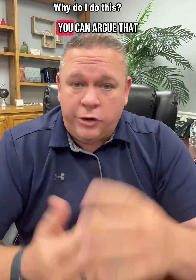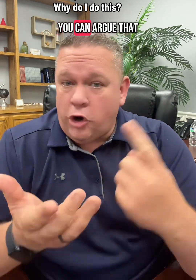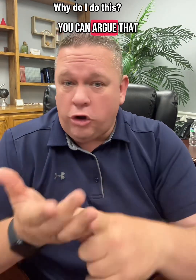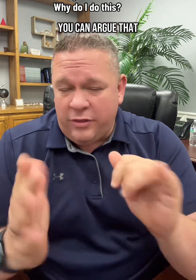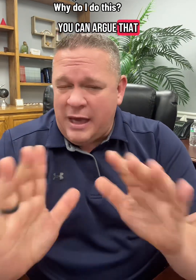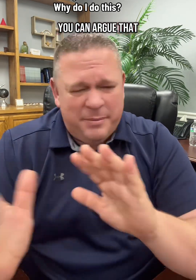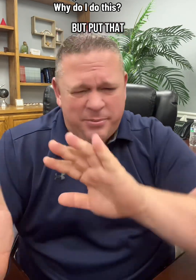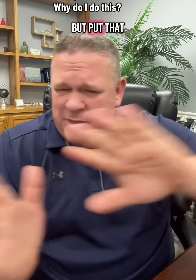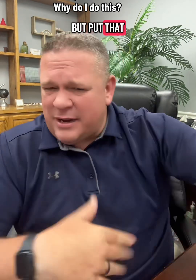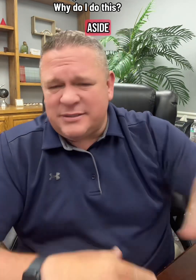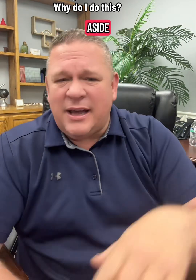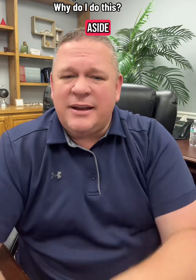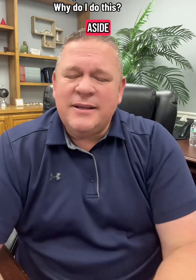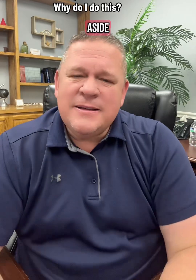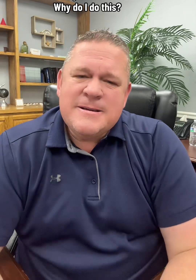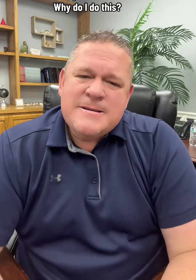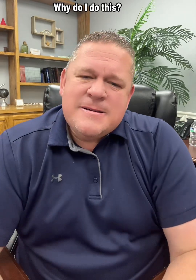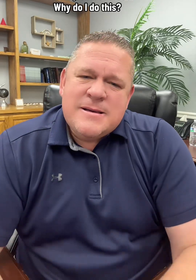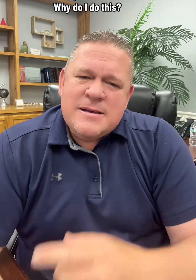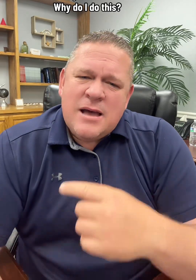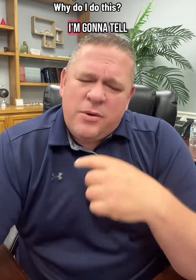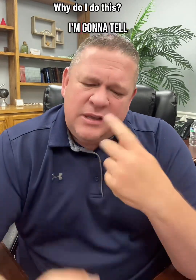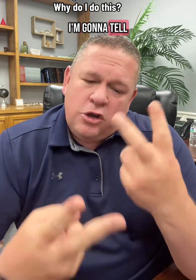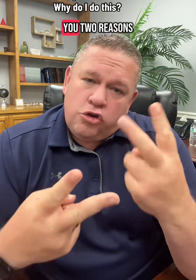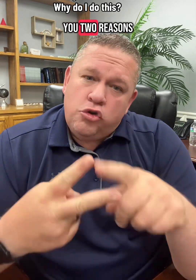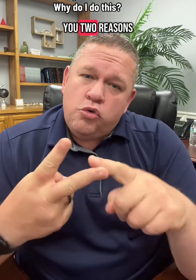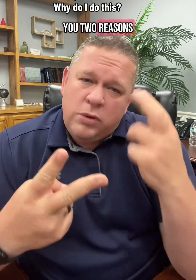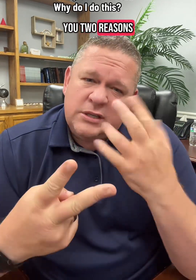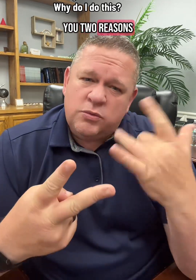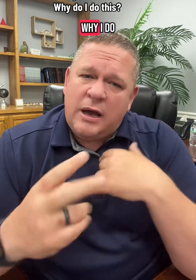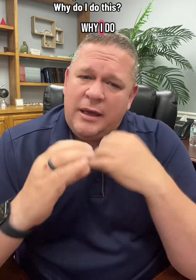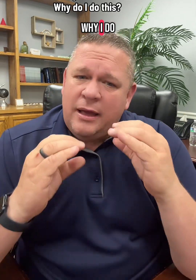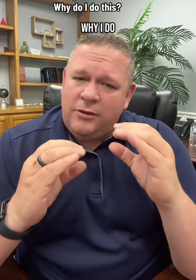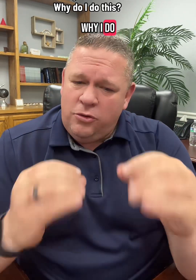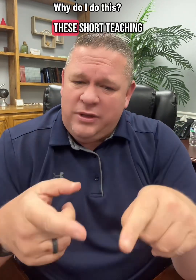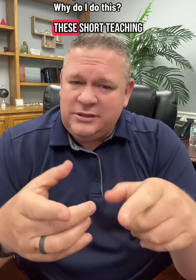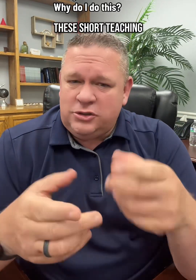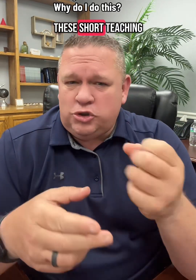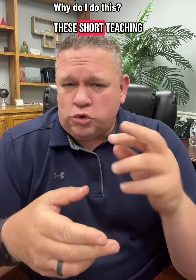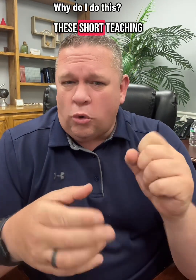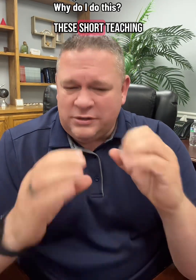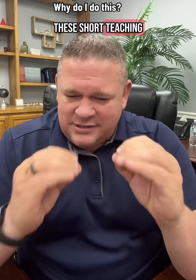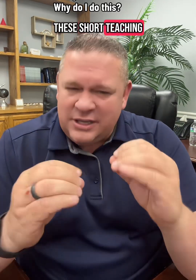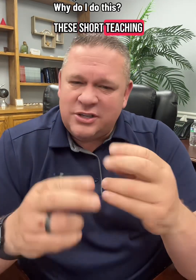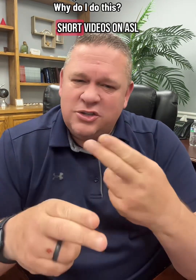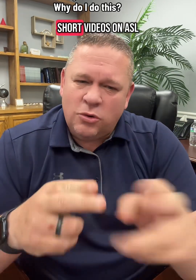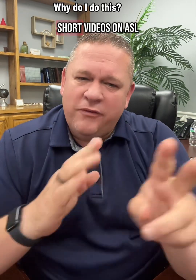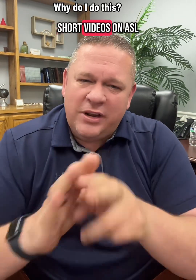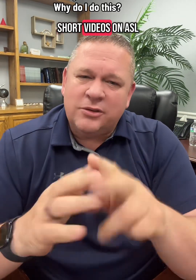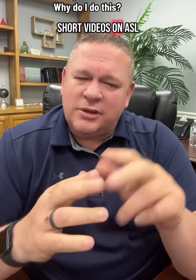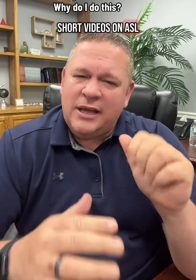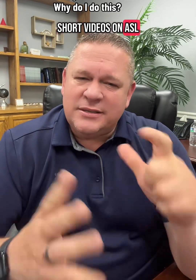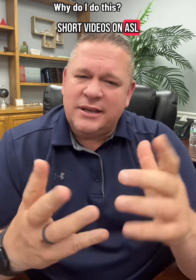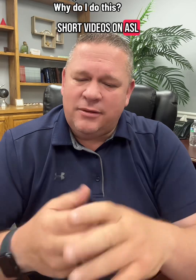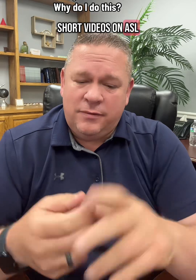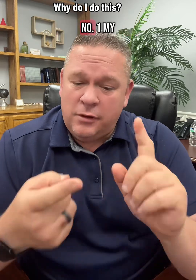argue that. But put that aside. I want to tell you 2 reasons why I do these shorts and teach these short videos on ASL. Number